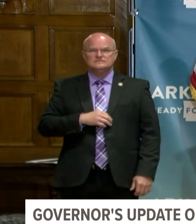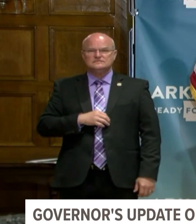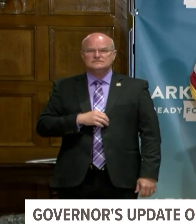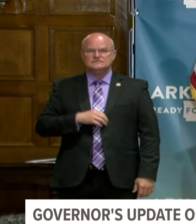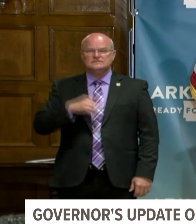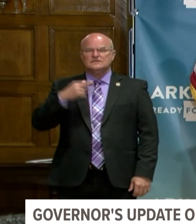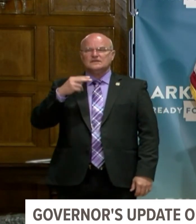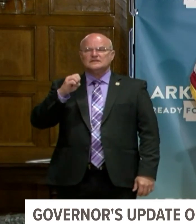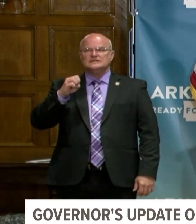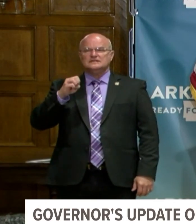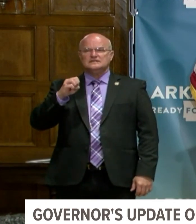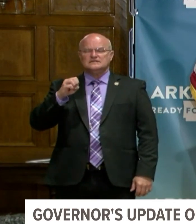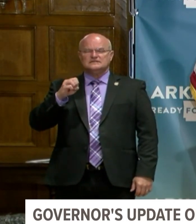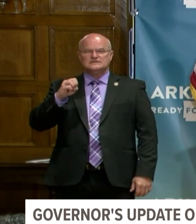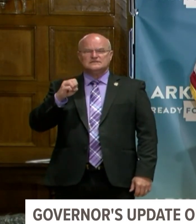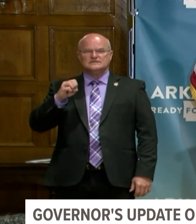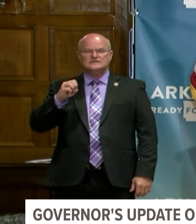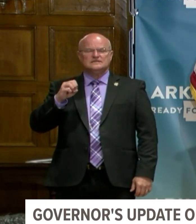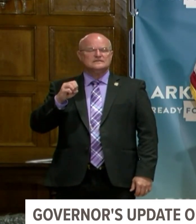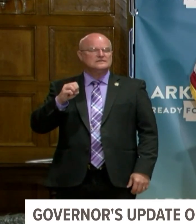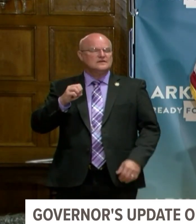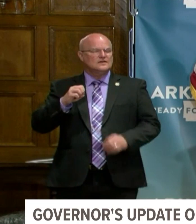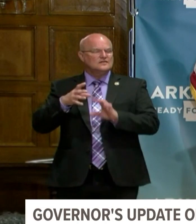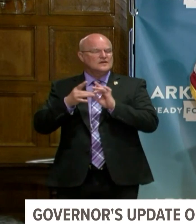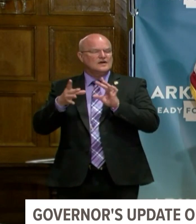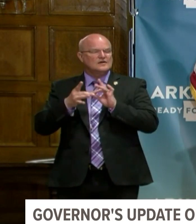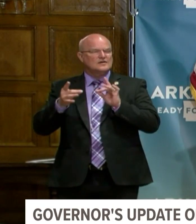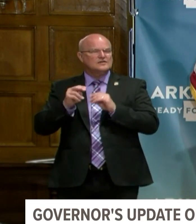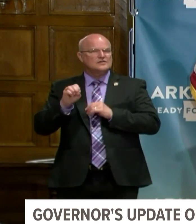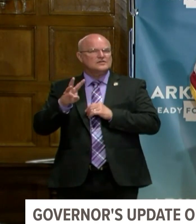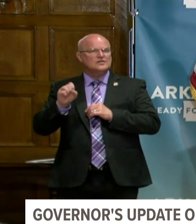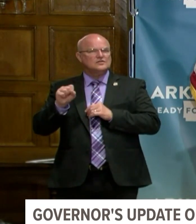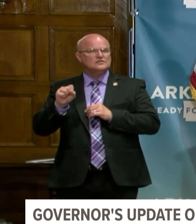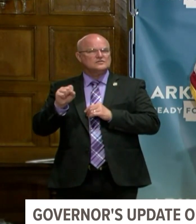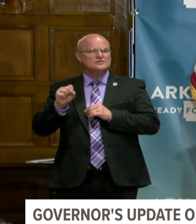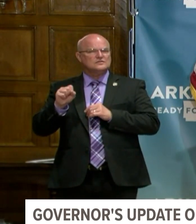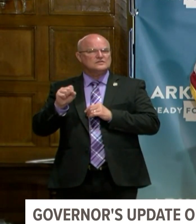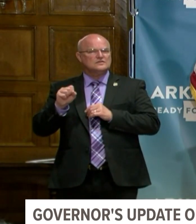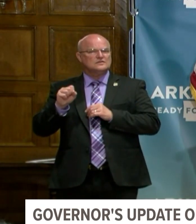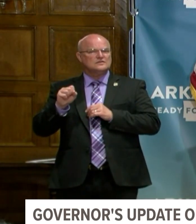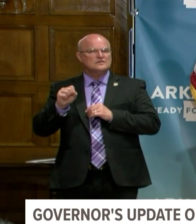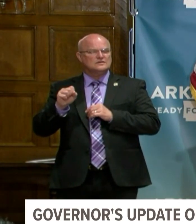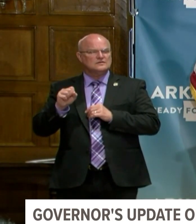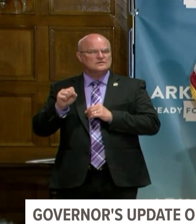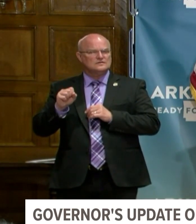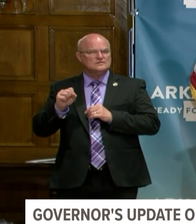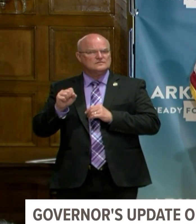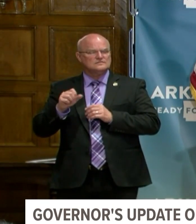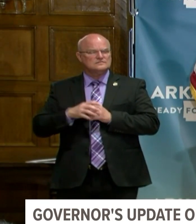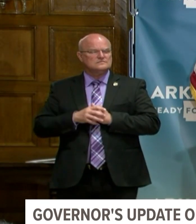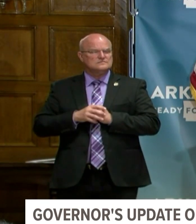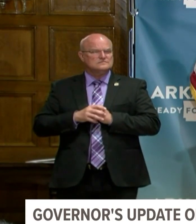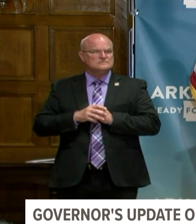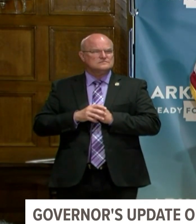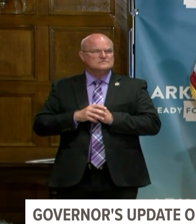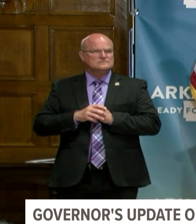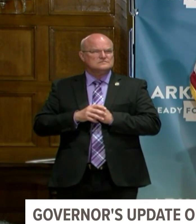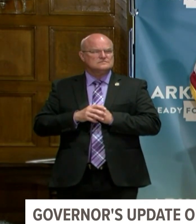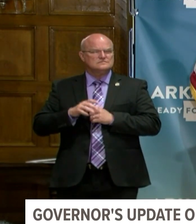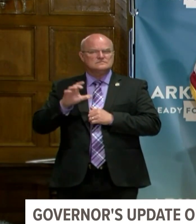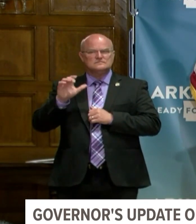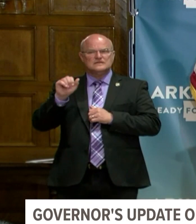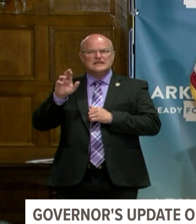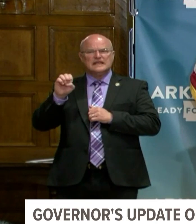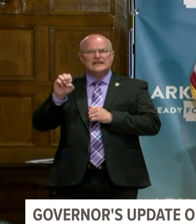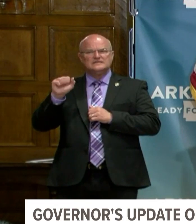with 4029 News. Following up on the news from the Mercy Hospital system about furloughs and layoffs, do you anticipate that the CARES Act steering